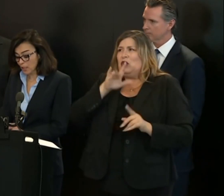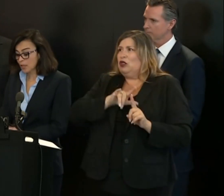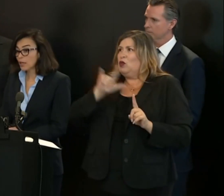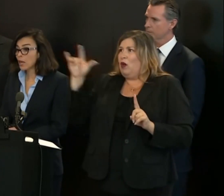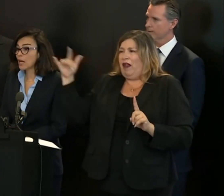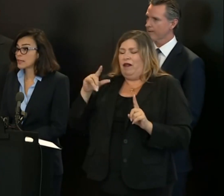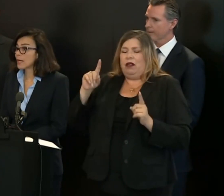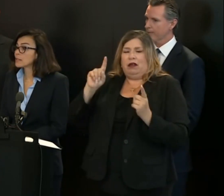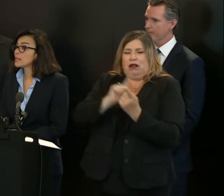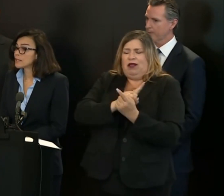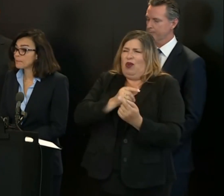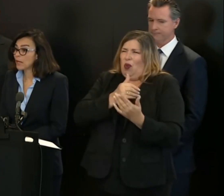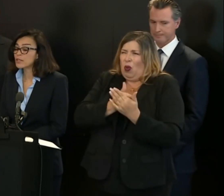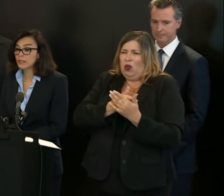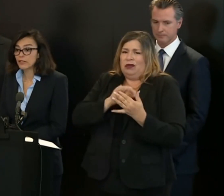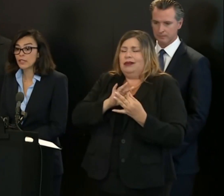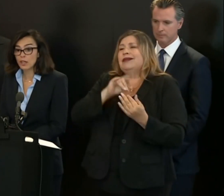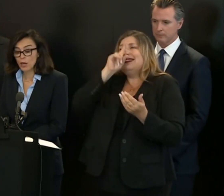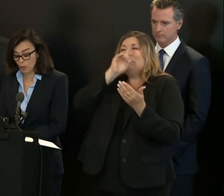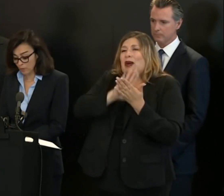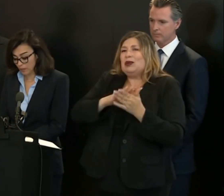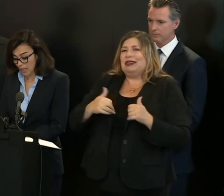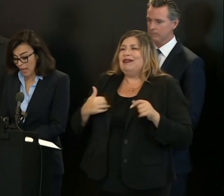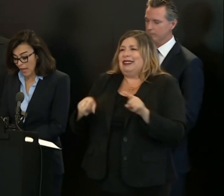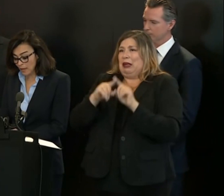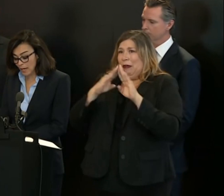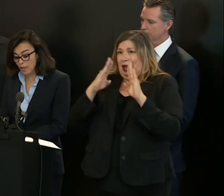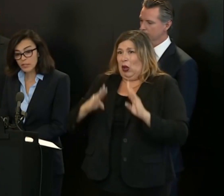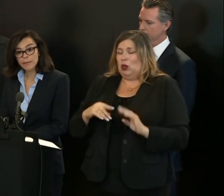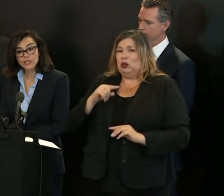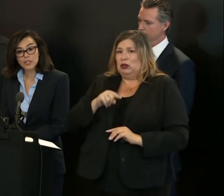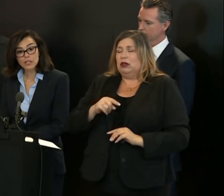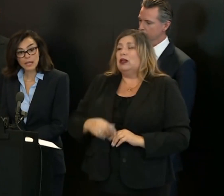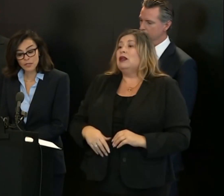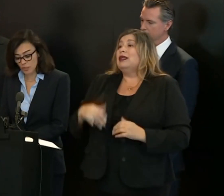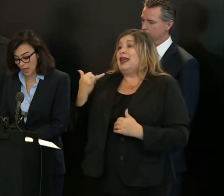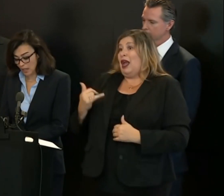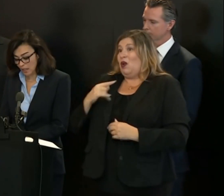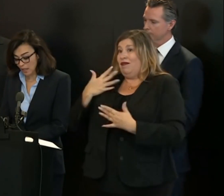close contact, a spouse living in the home, and now, as